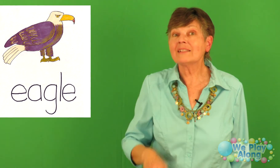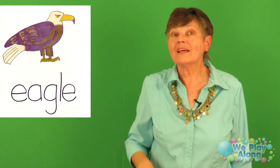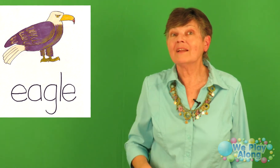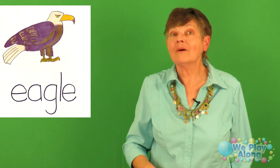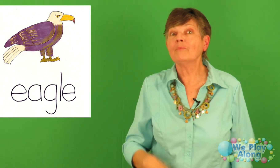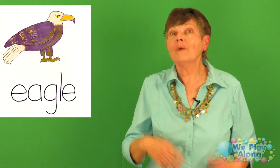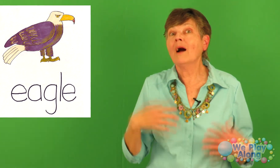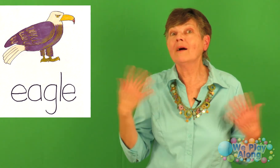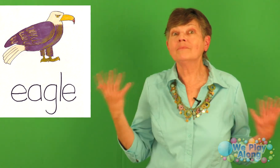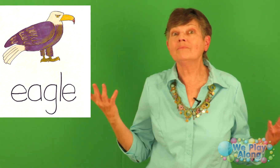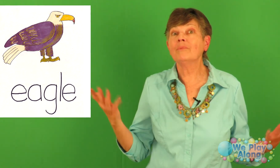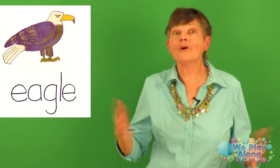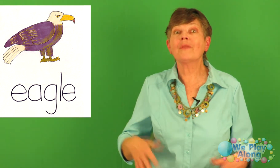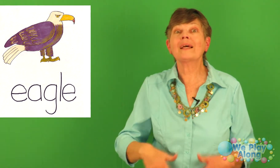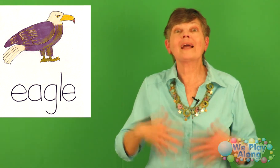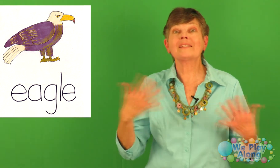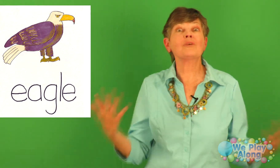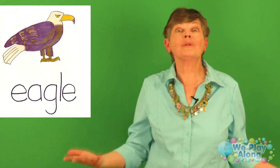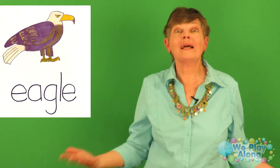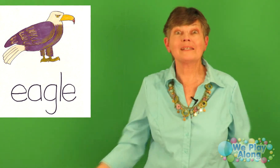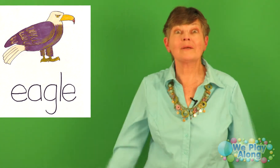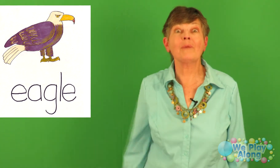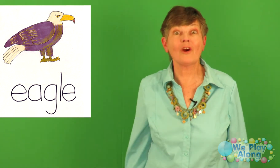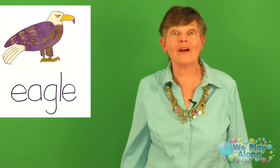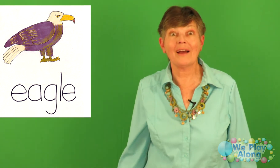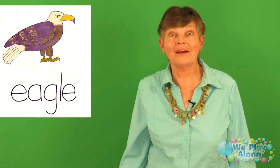the bird that kind of symbolizes America.